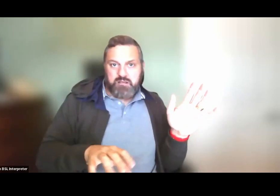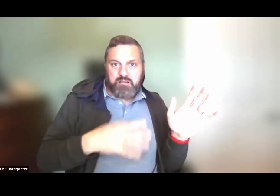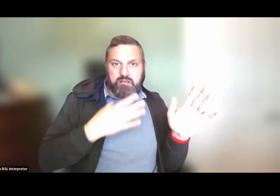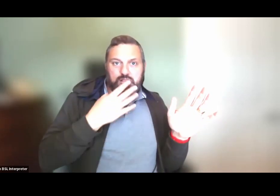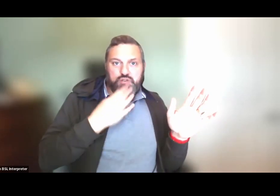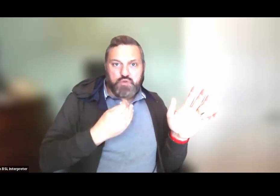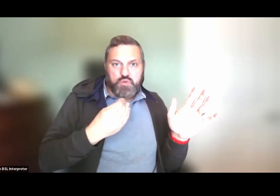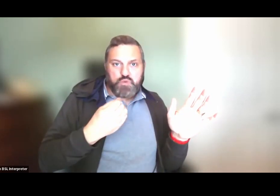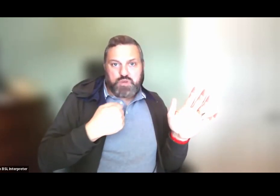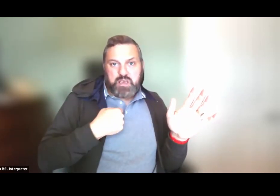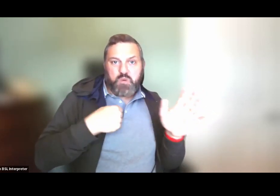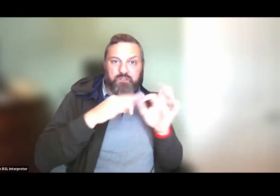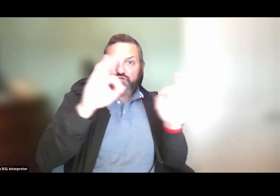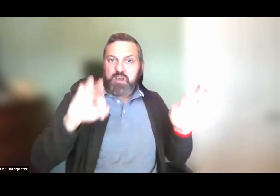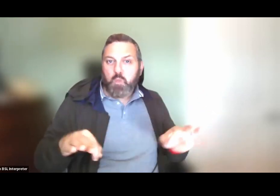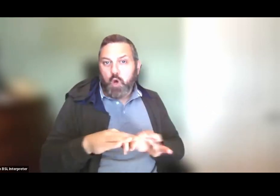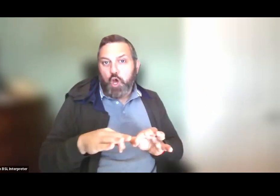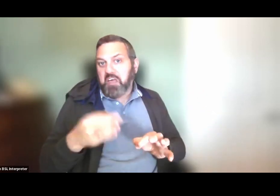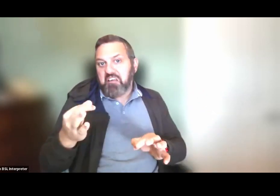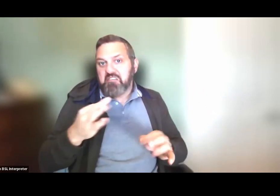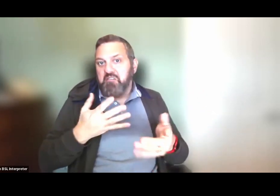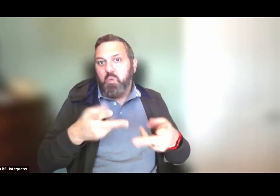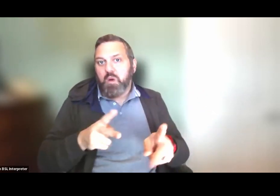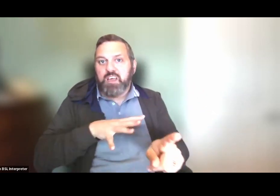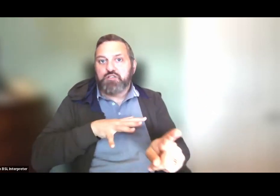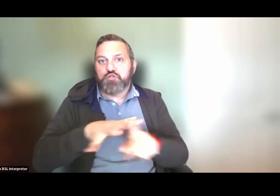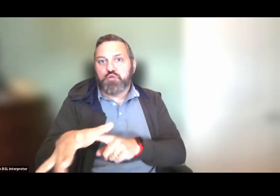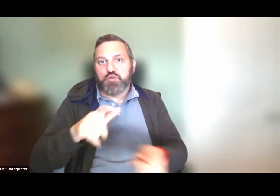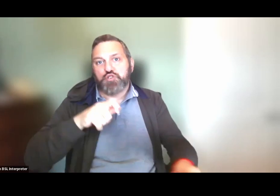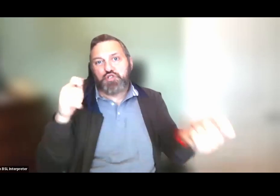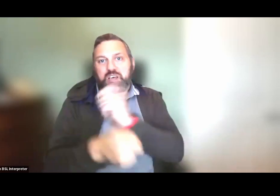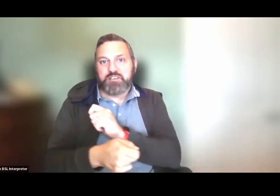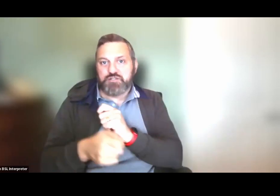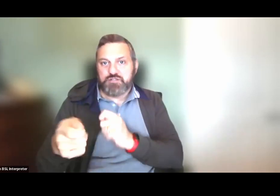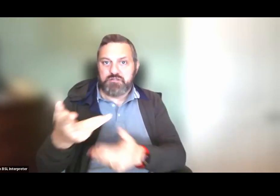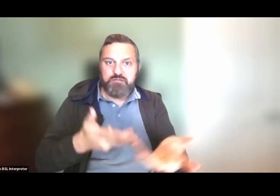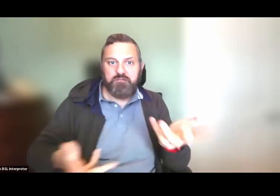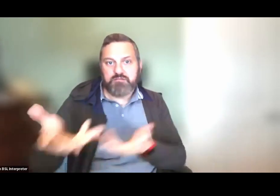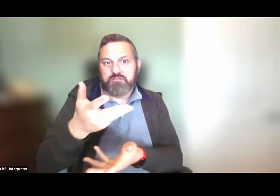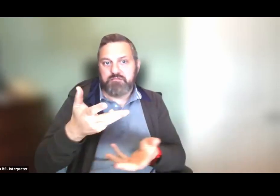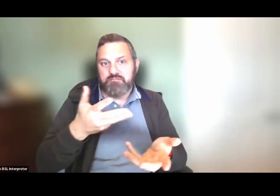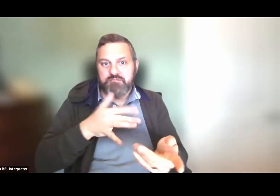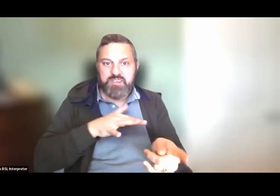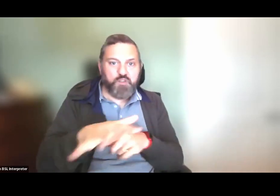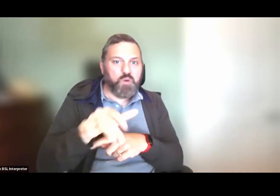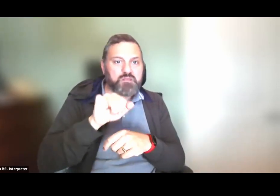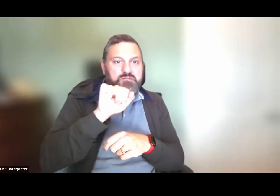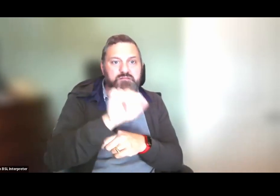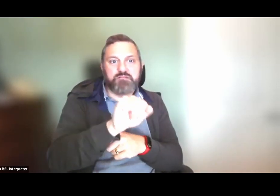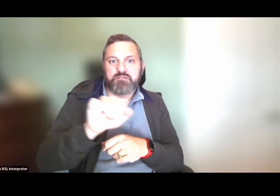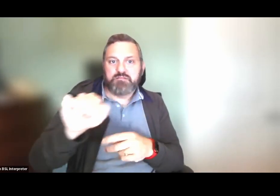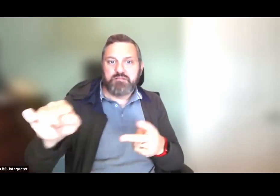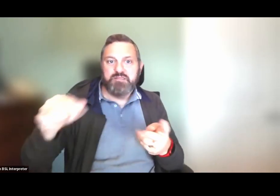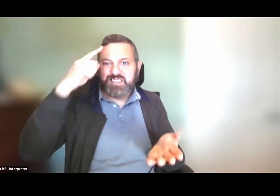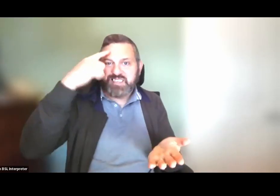the framework of Doughnut Economics in some way to reshape conversations, to reimagine their strategies, to create new